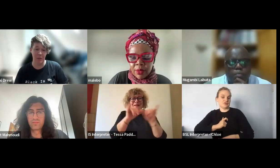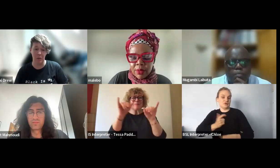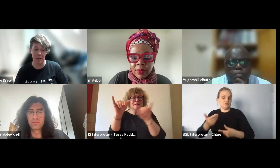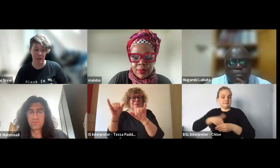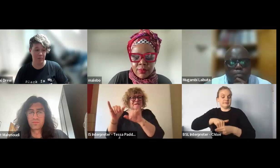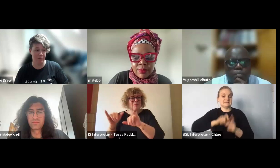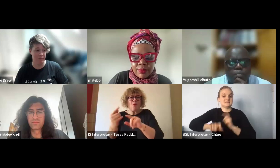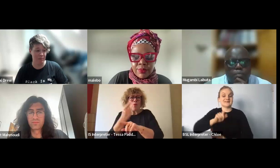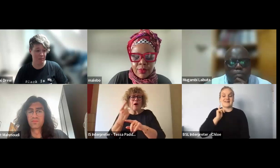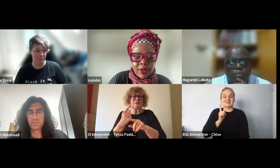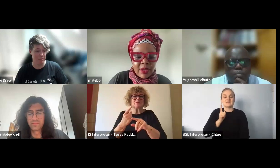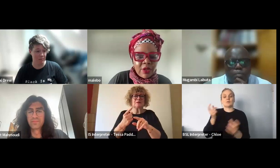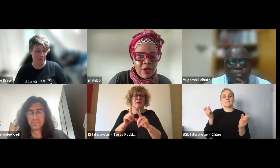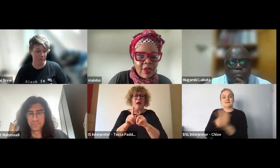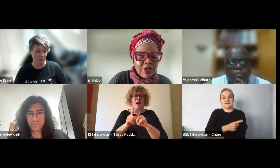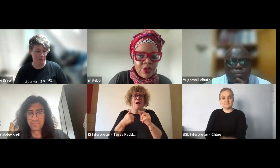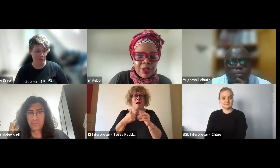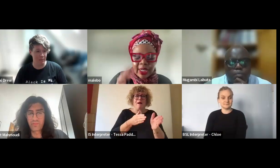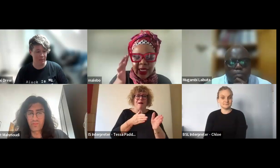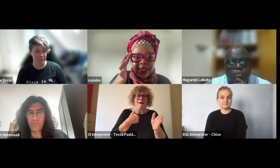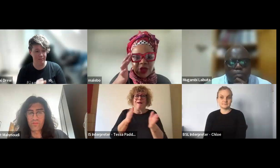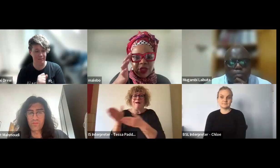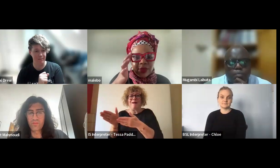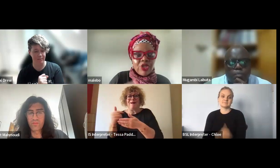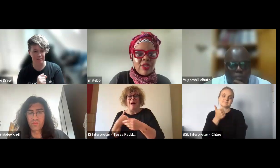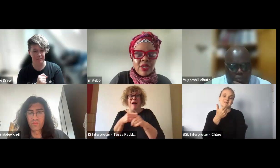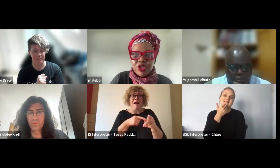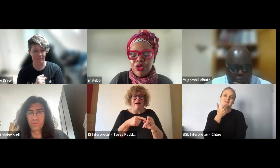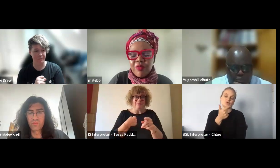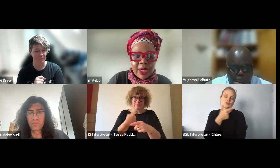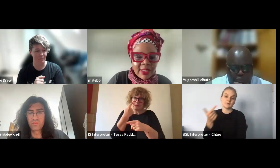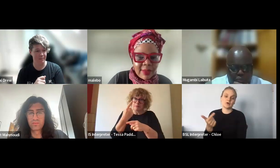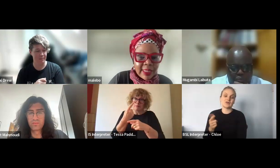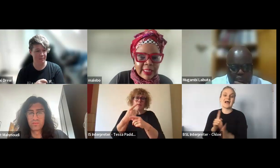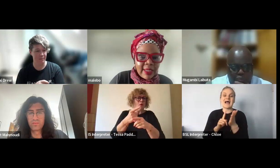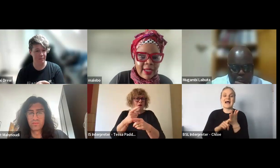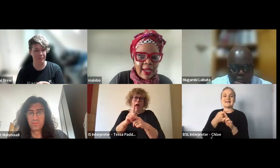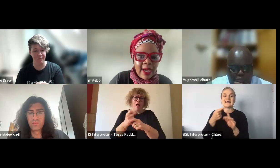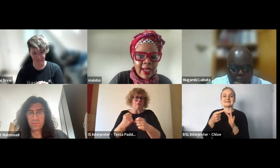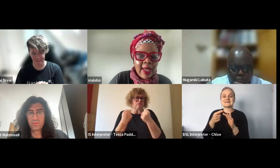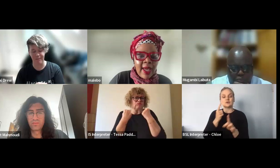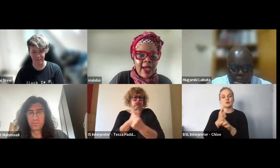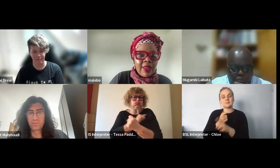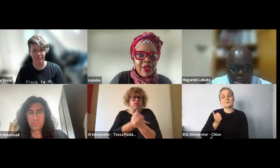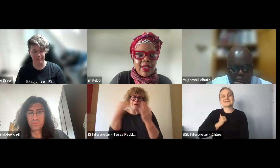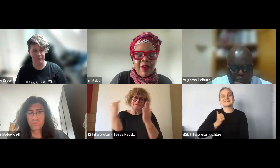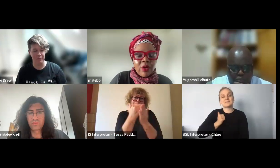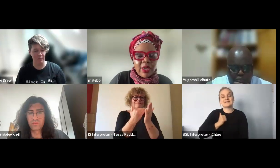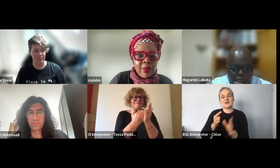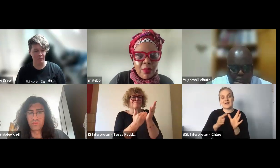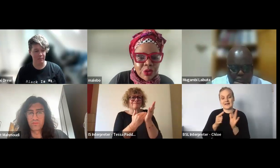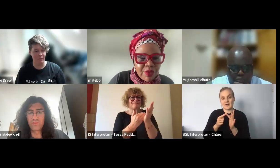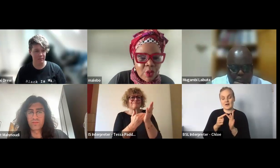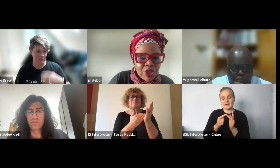And that's the bit we're missing. Thank you so much. And Alexei, you did mention the issue of predictability and AI. And I think